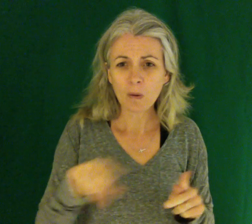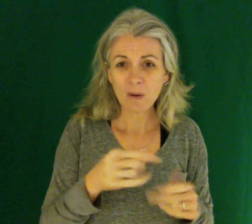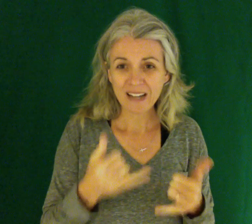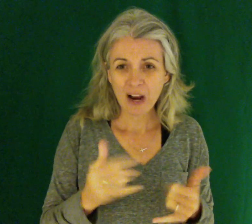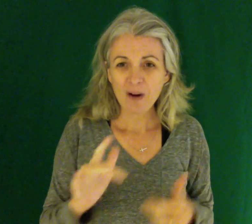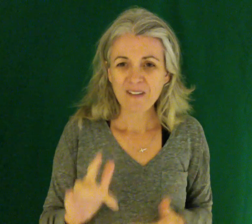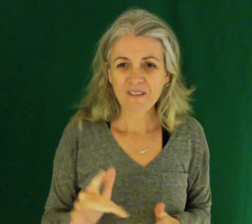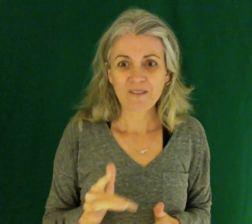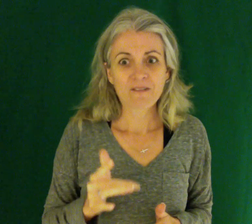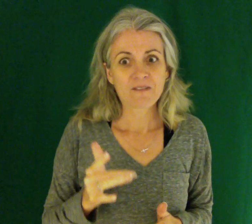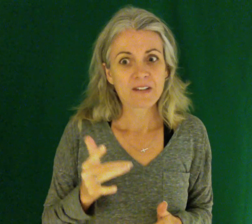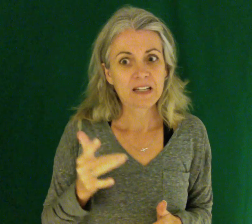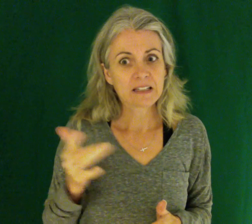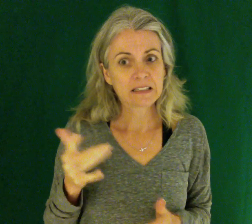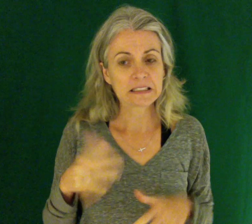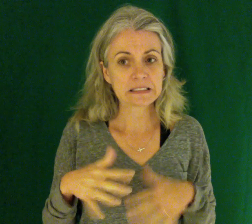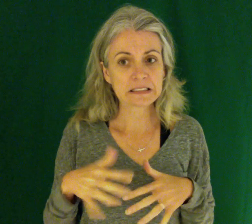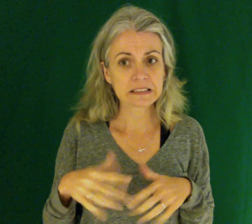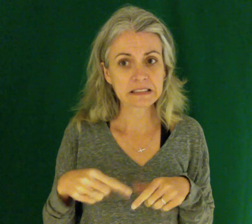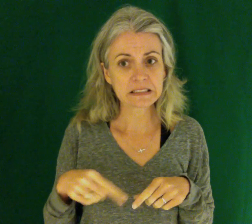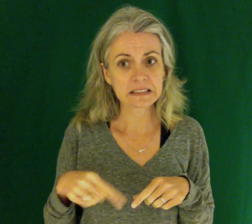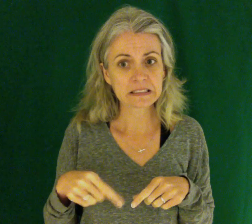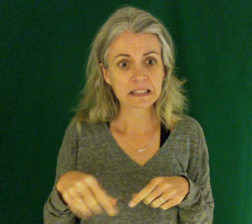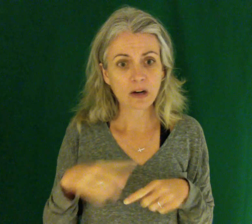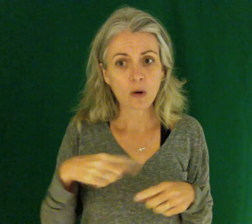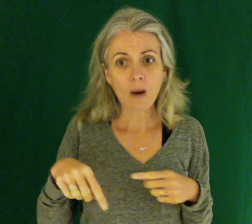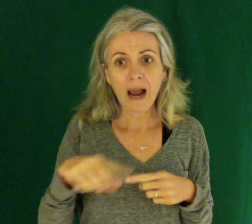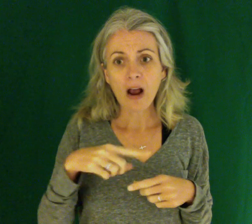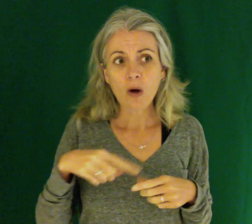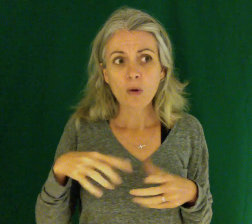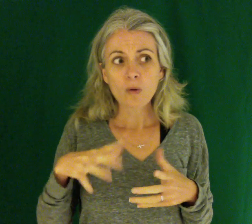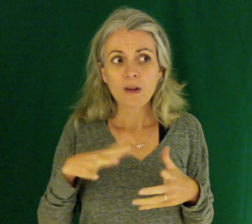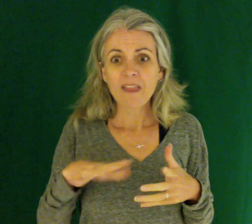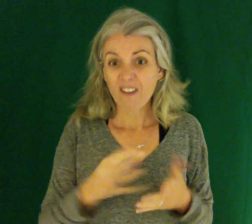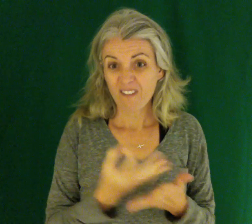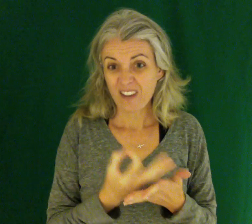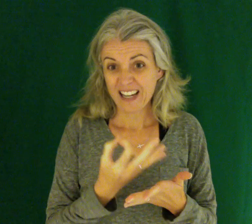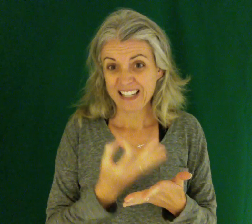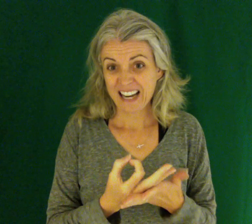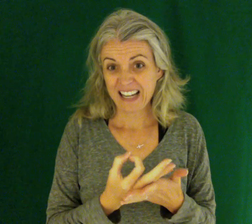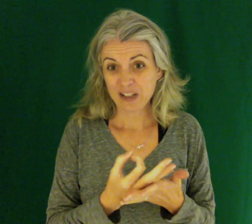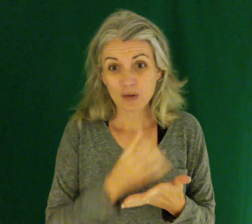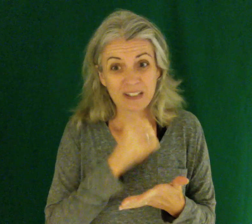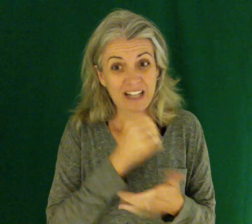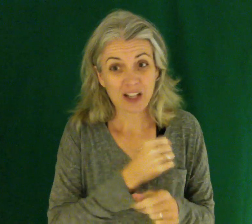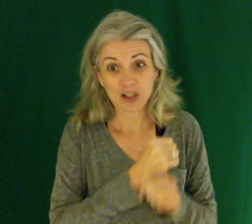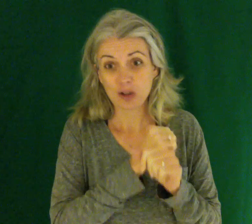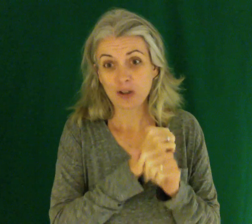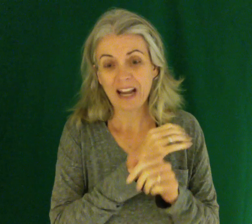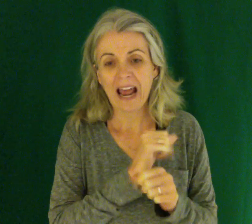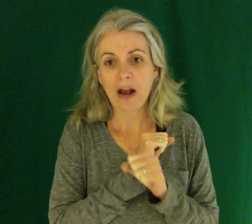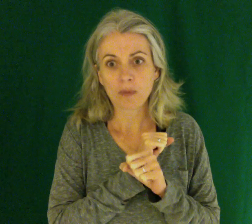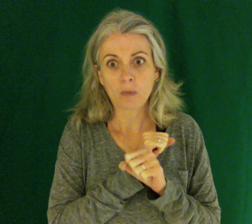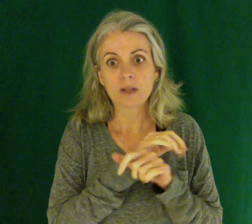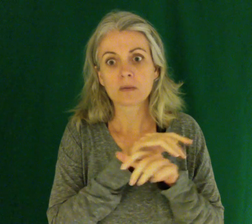feeling the ubiquitous nervousness around their financial insecurity, and how widespread that is. Talking